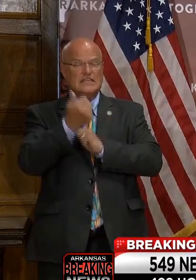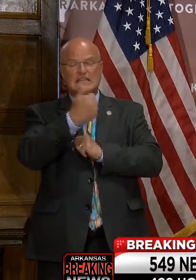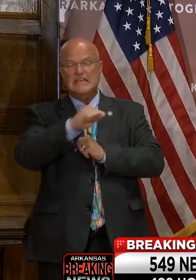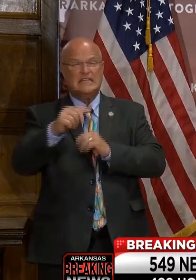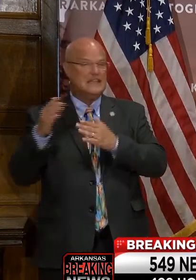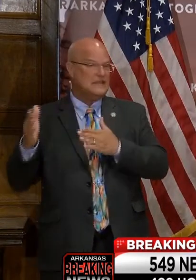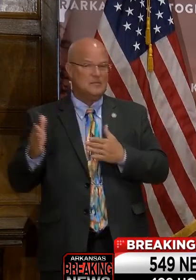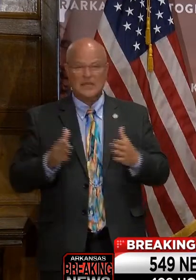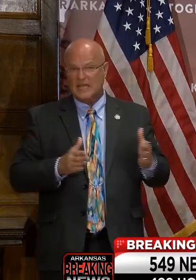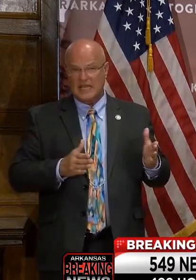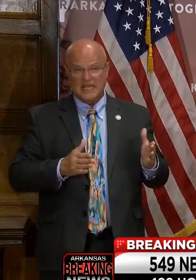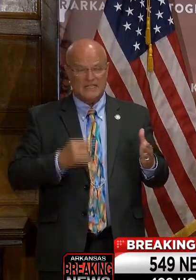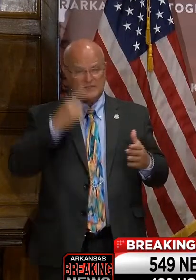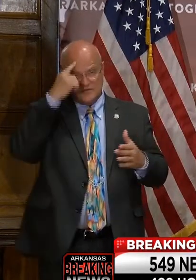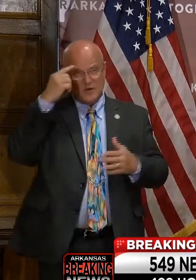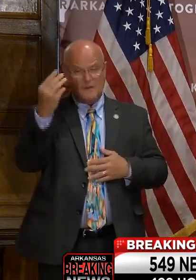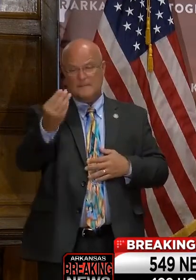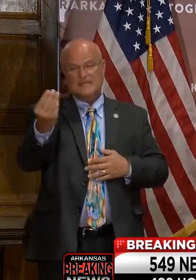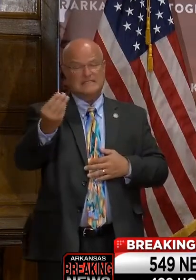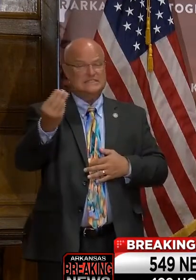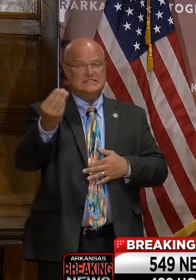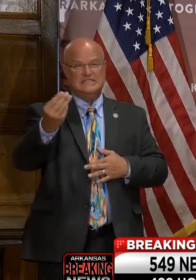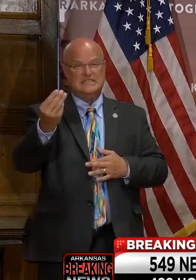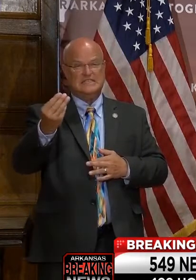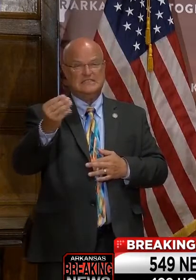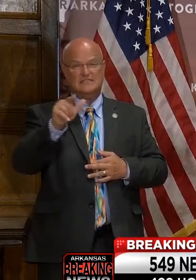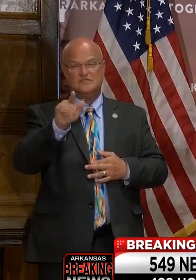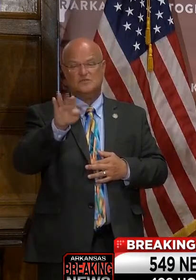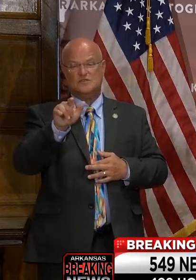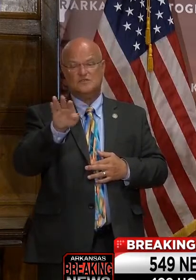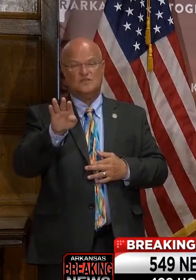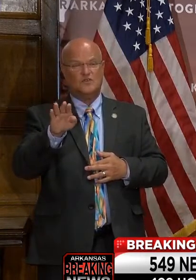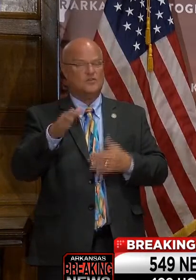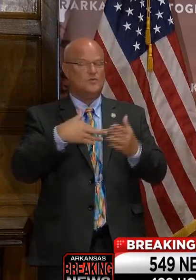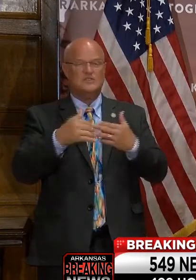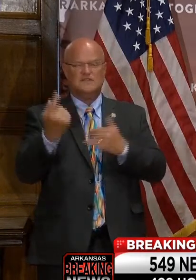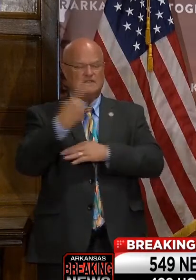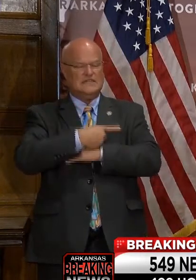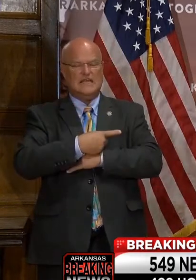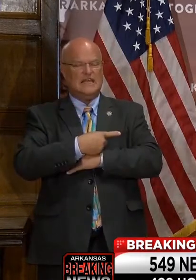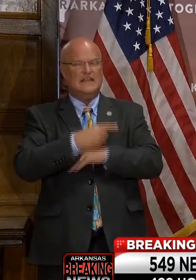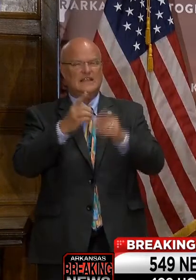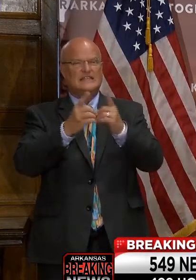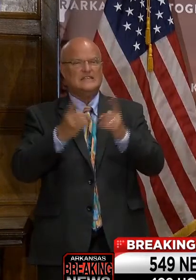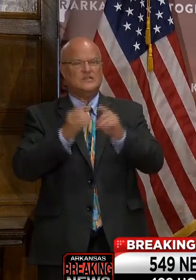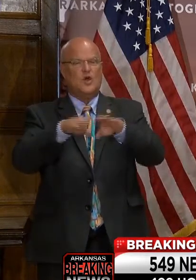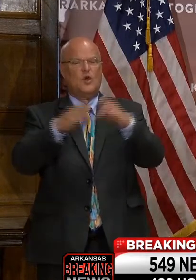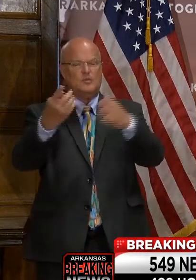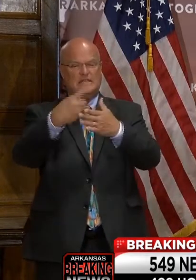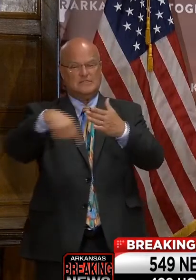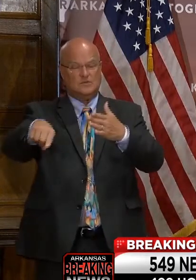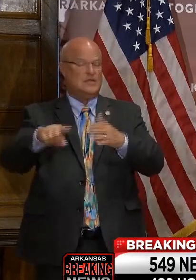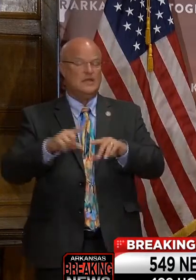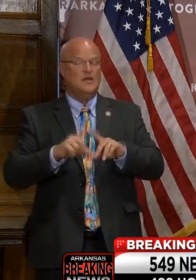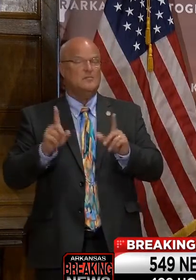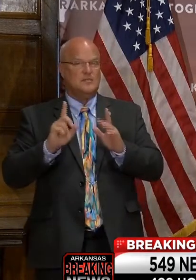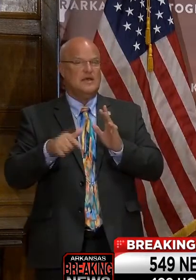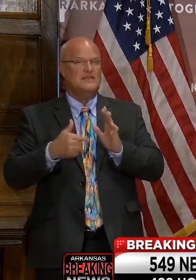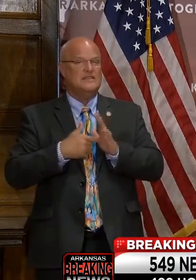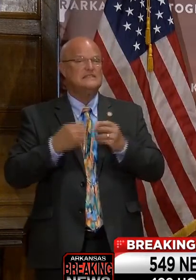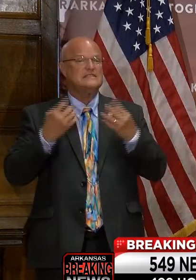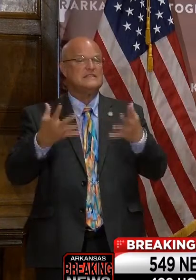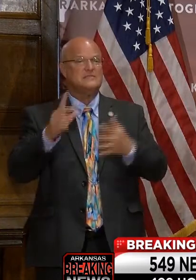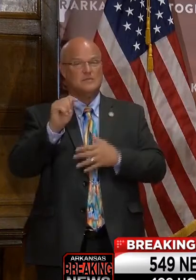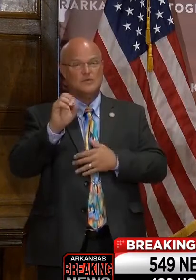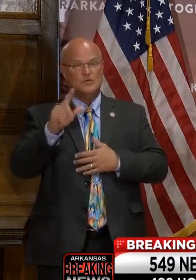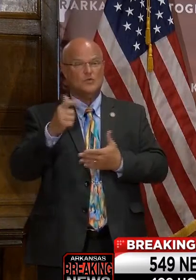of the plans for Monday starting school or whichever day of next week that a district is opening. This gives them a